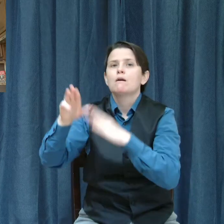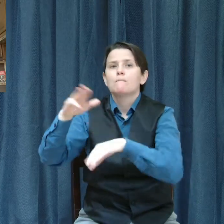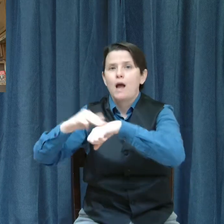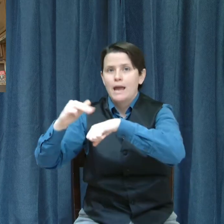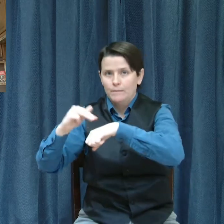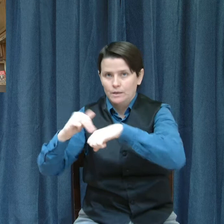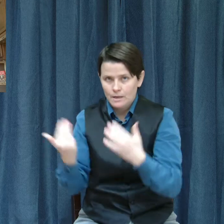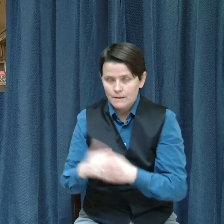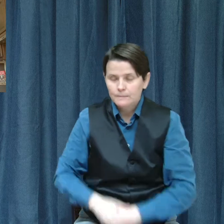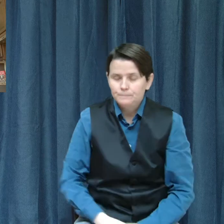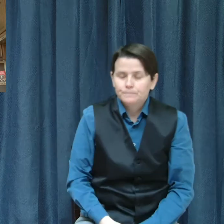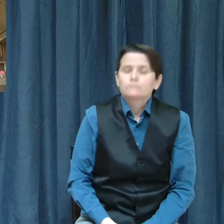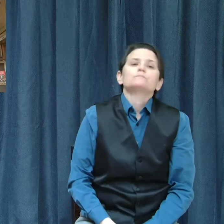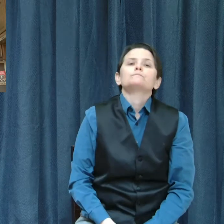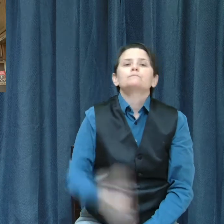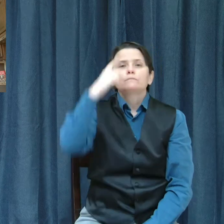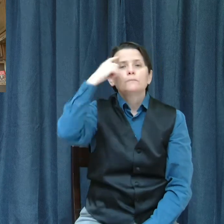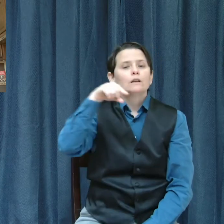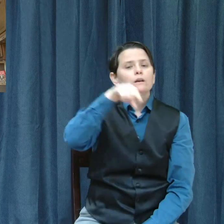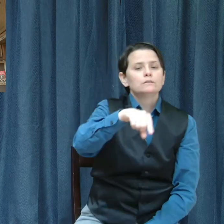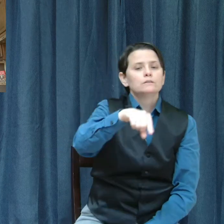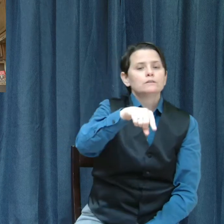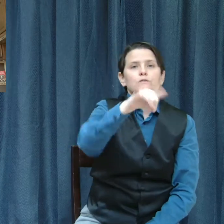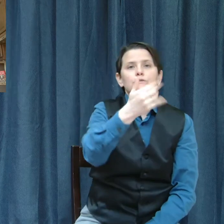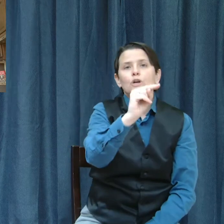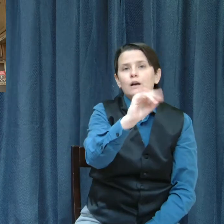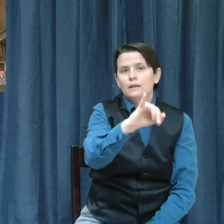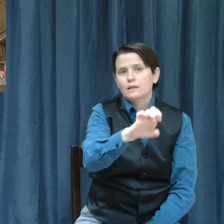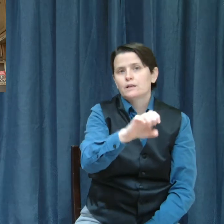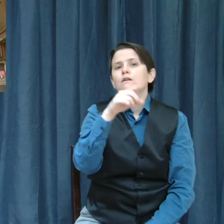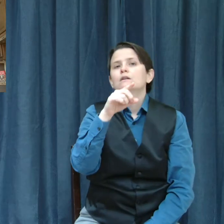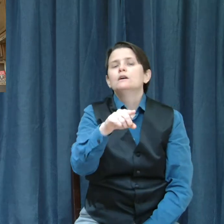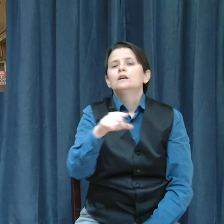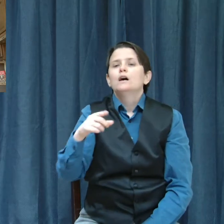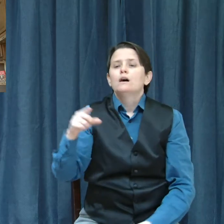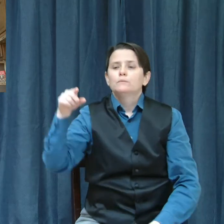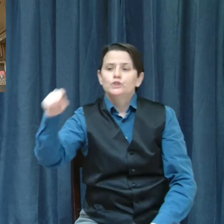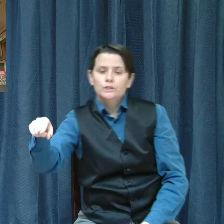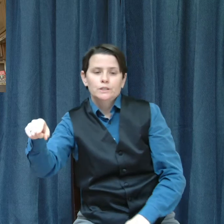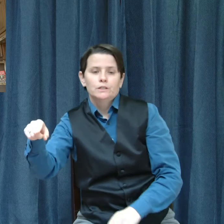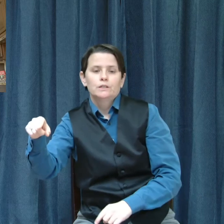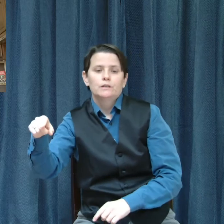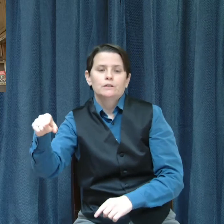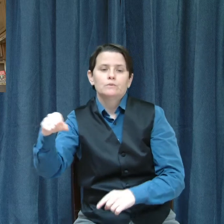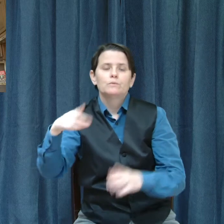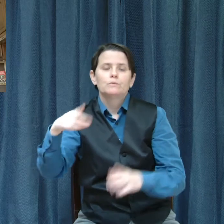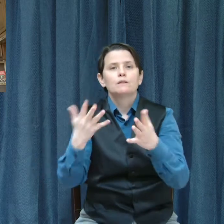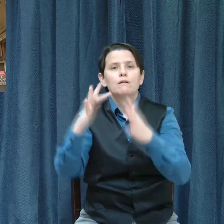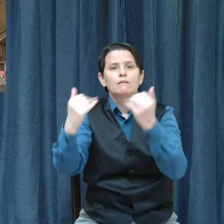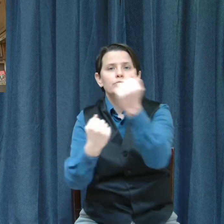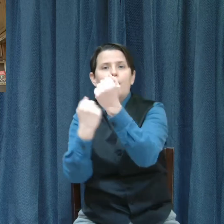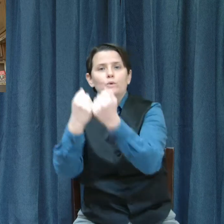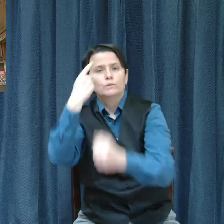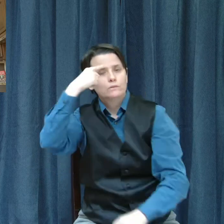Because of Johnny Coleman starting her foundation for Universal Better Living, she made Mary Tompkins the founding minister for Universal